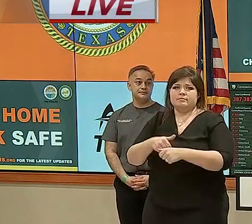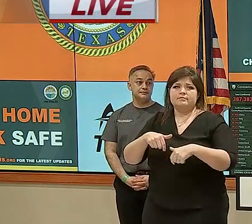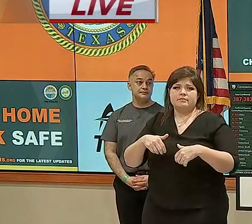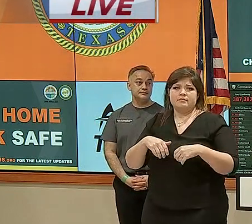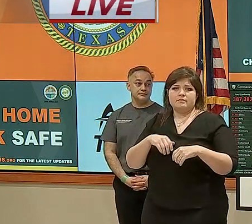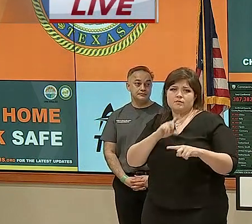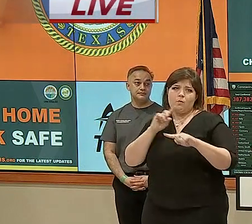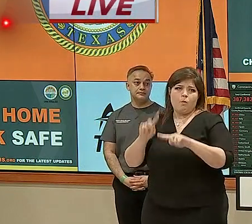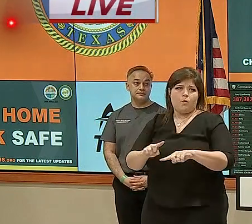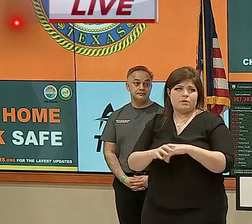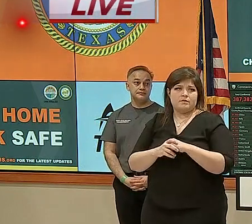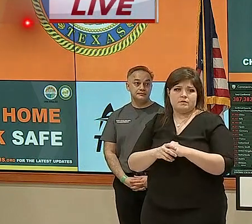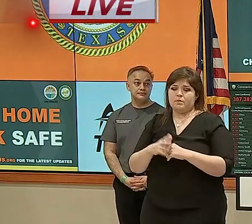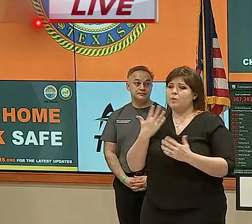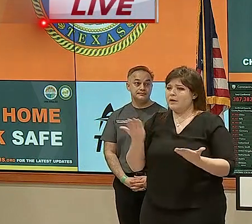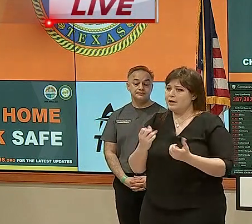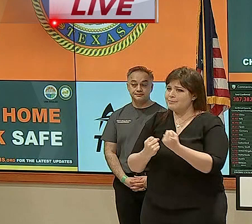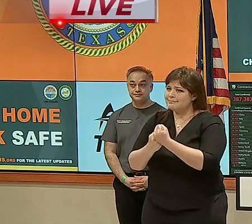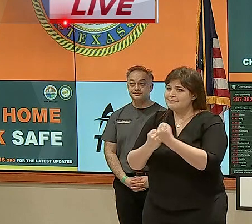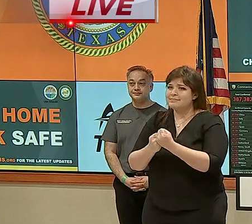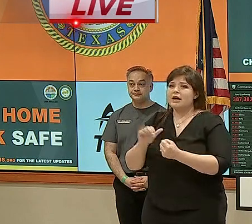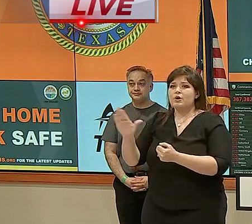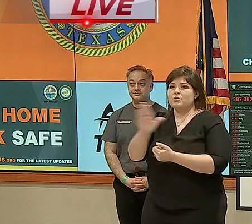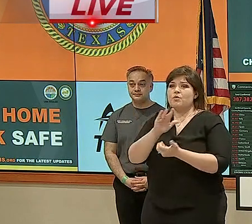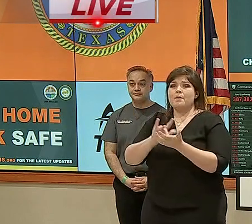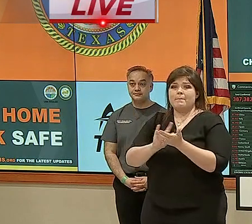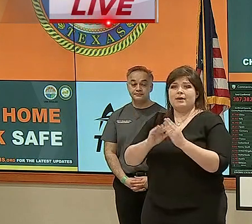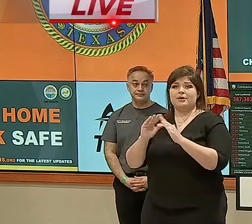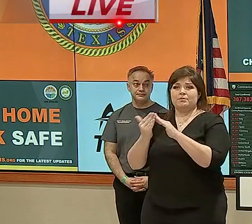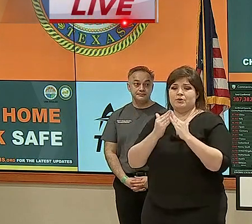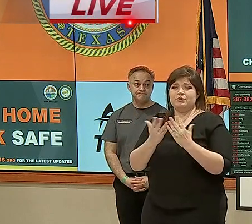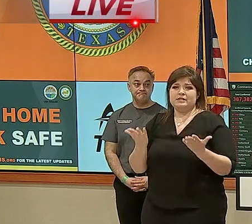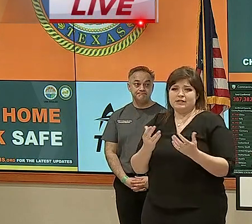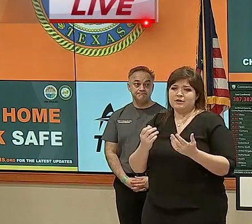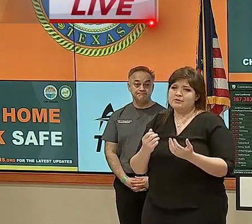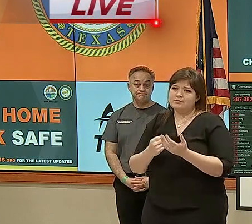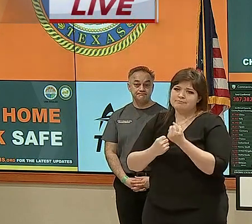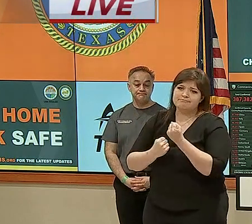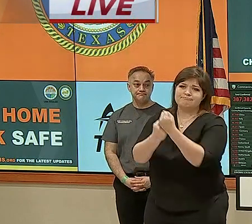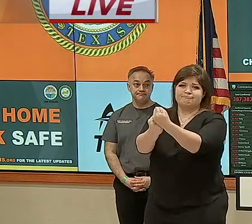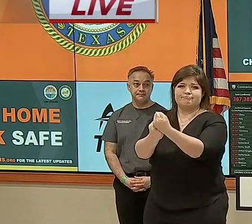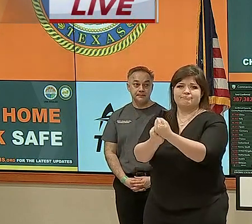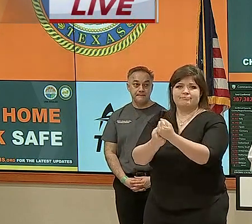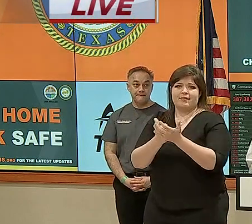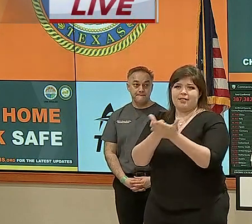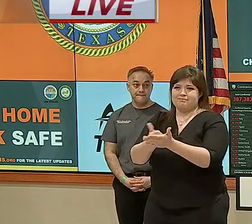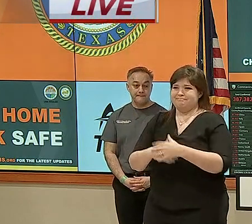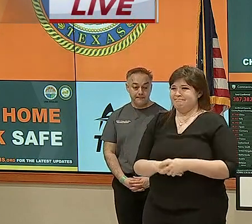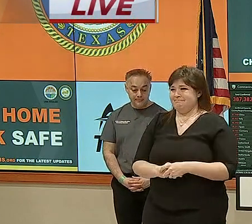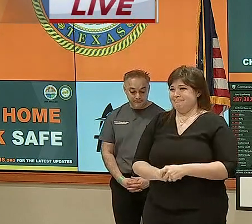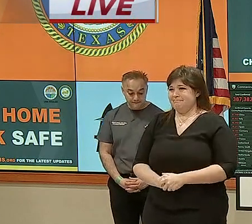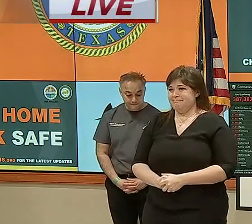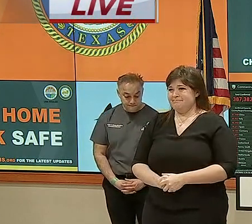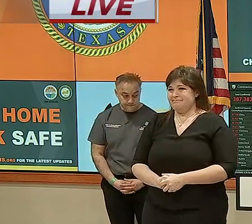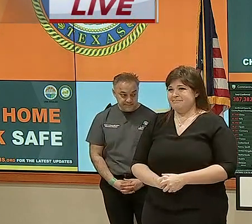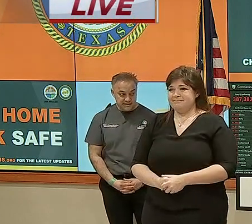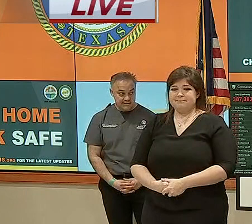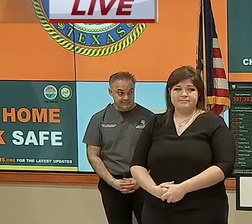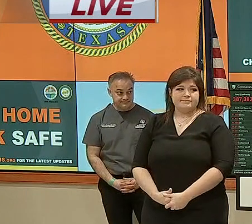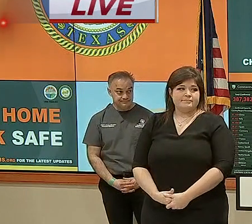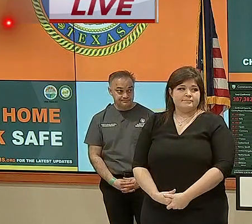here for you, and your medical community is working diligently to make sure that we're all prepared for this and all there to help you. Thank you.